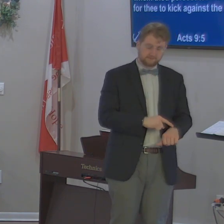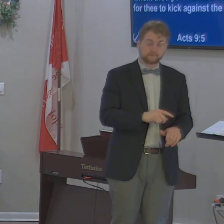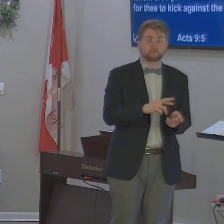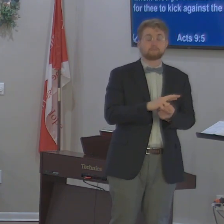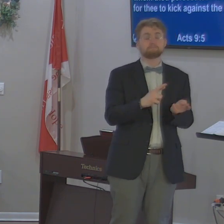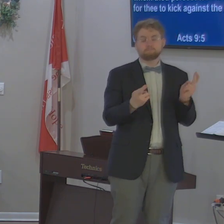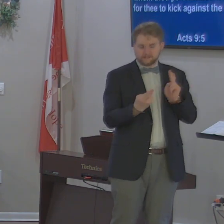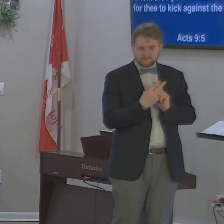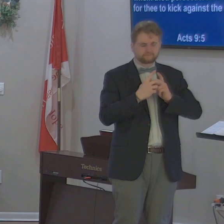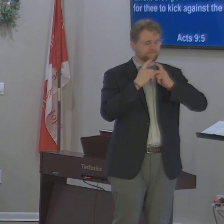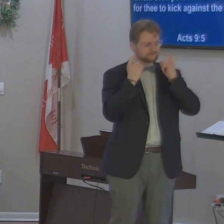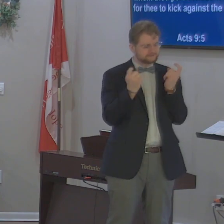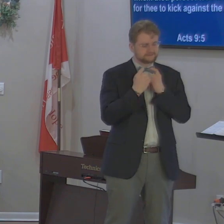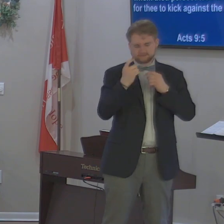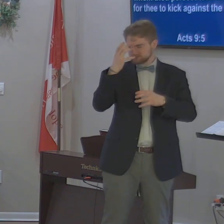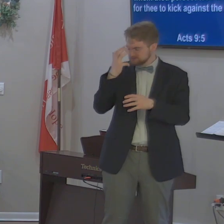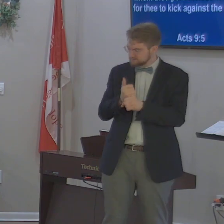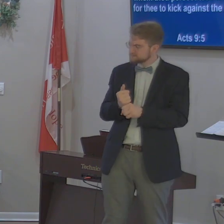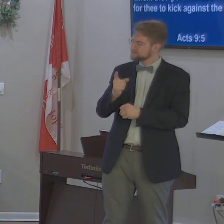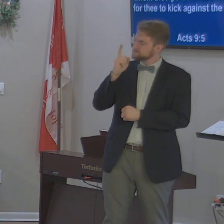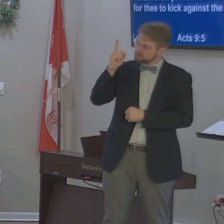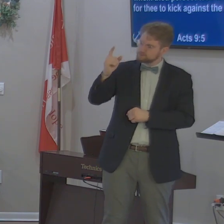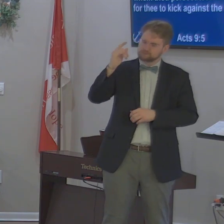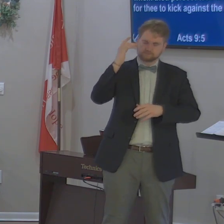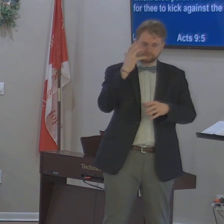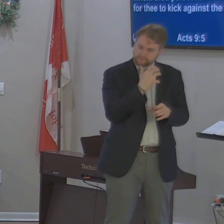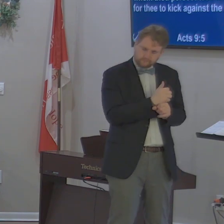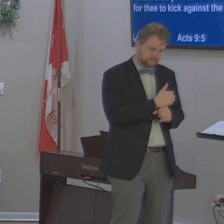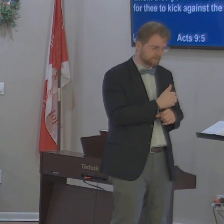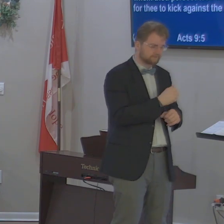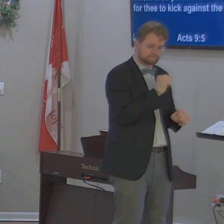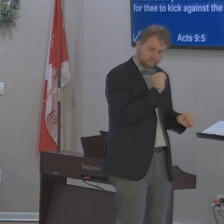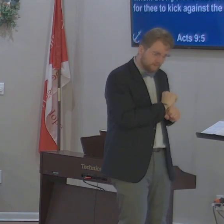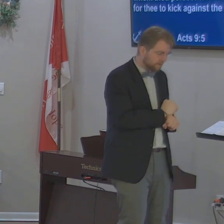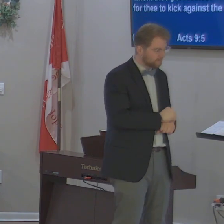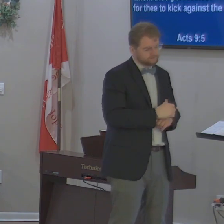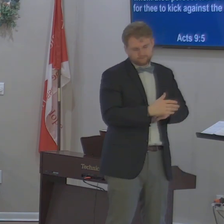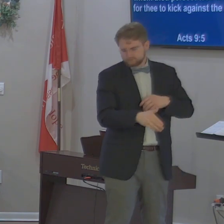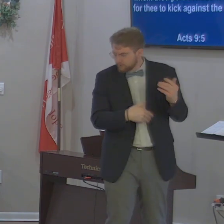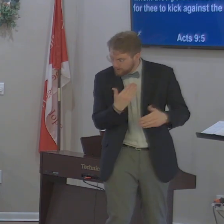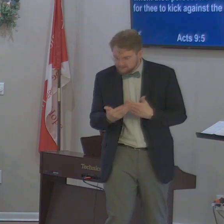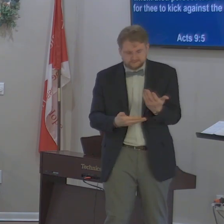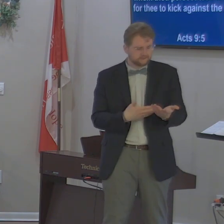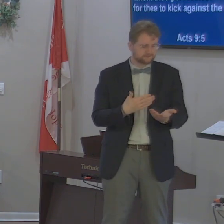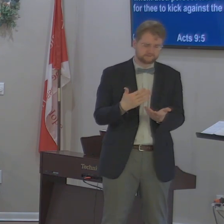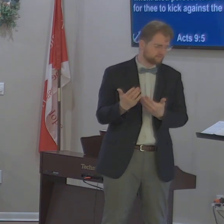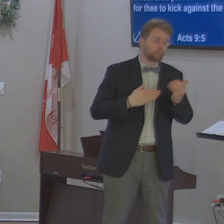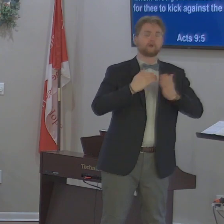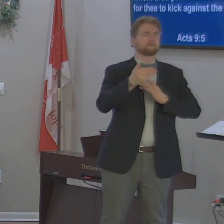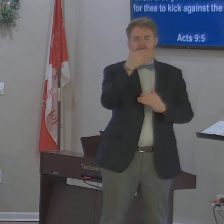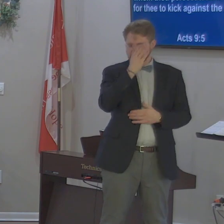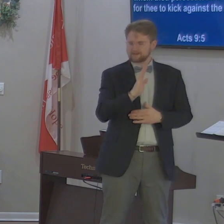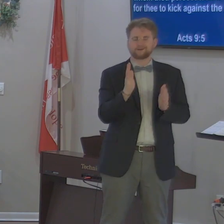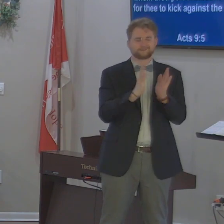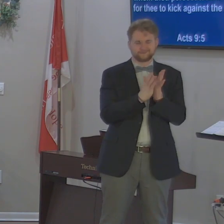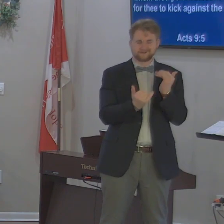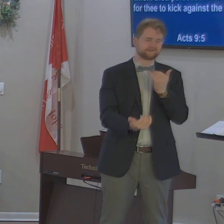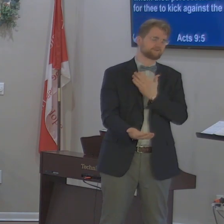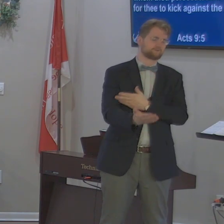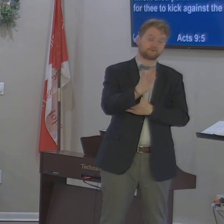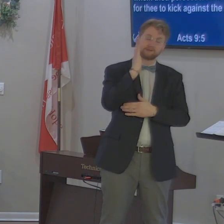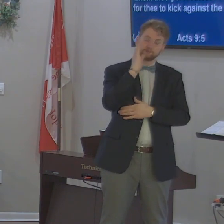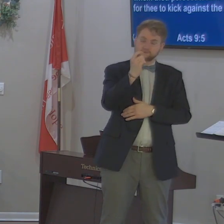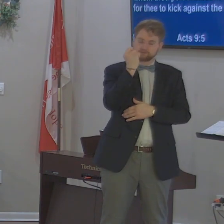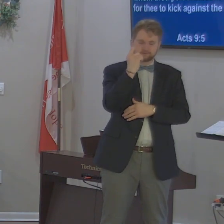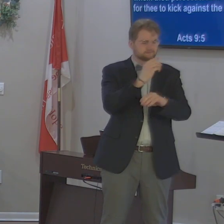their sin and trusted in you, Lord, or they're trusting in works or a process or a journey, God. I pray this morning they realize there is